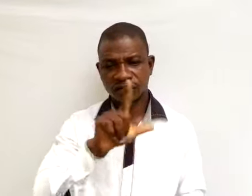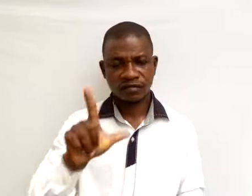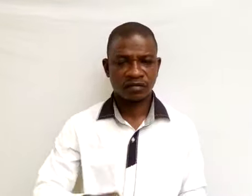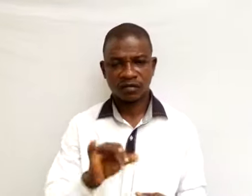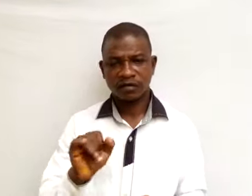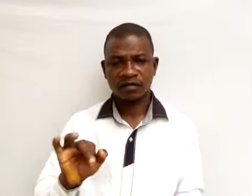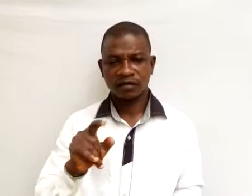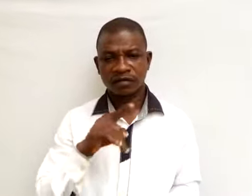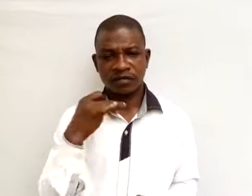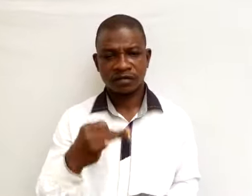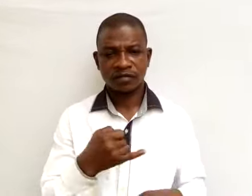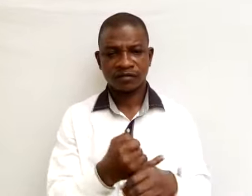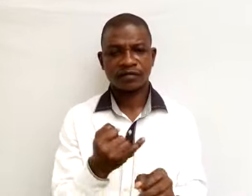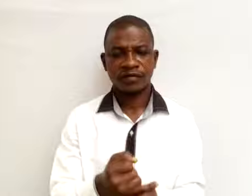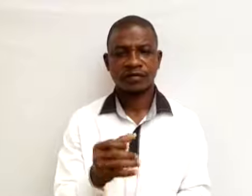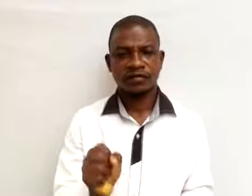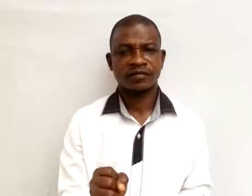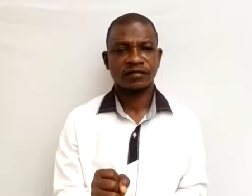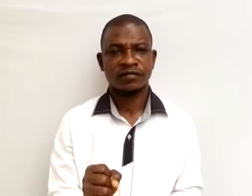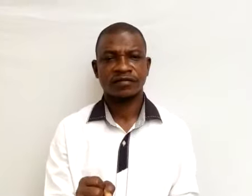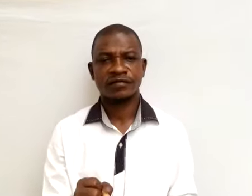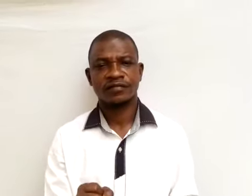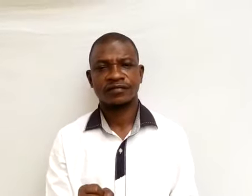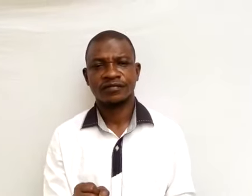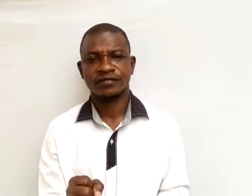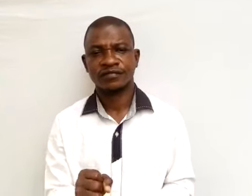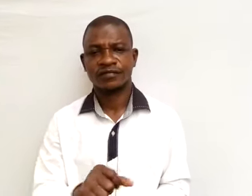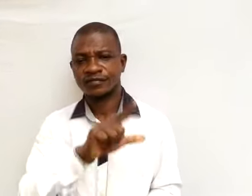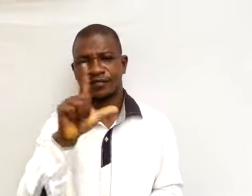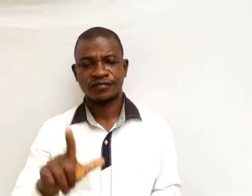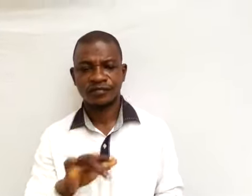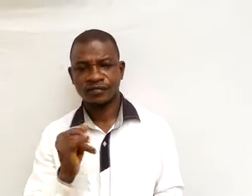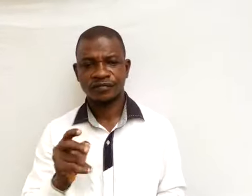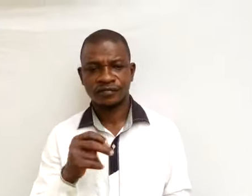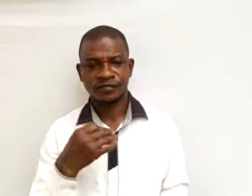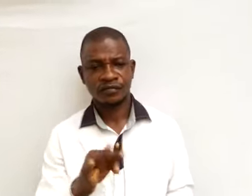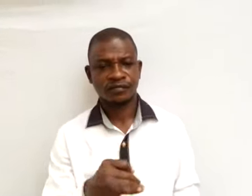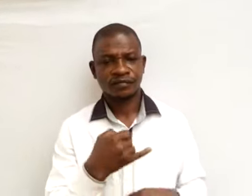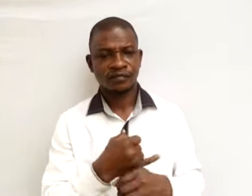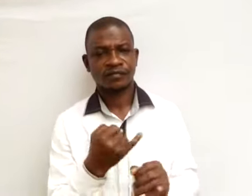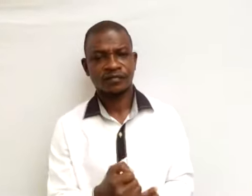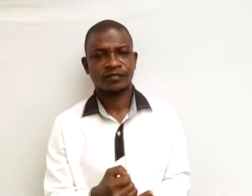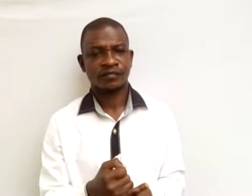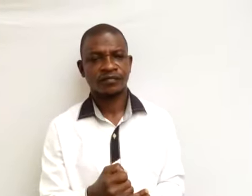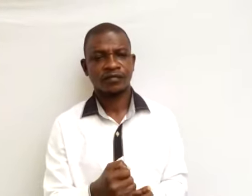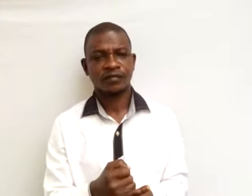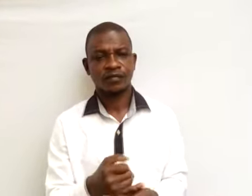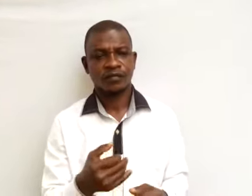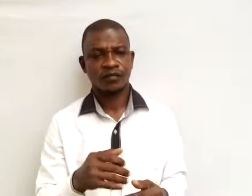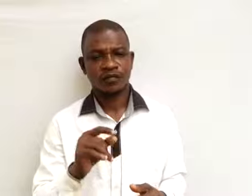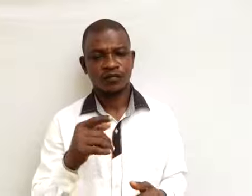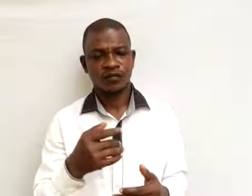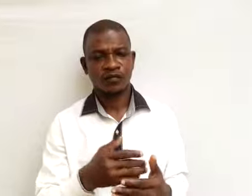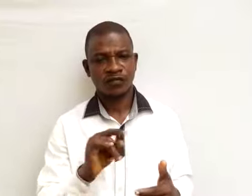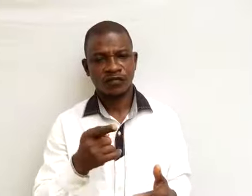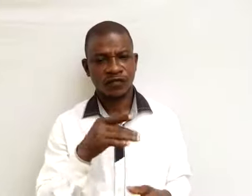of industries. Localization of industries refers to